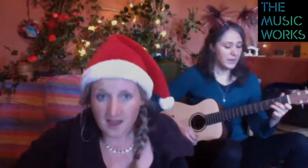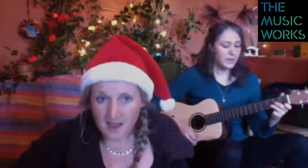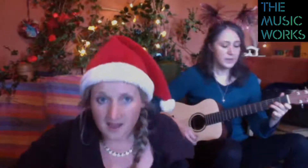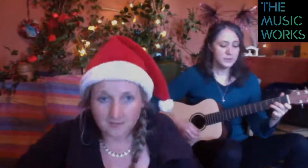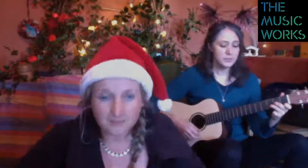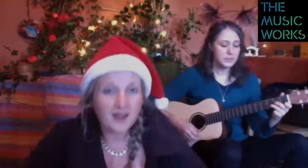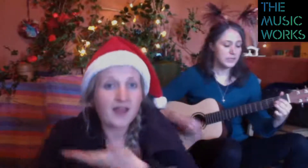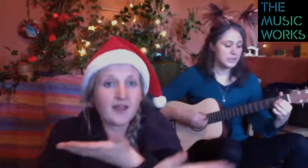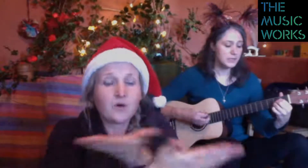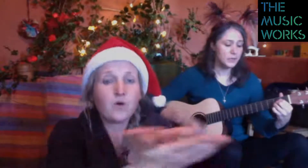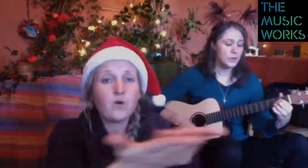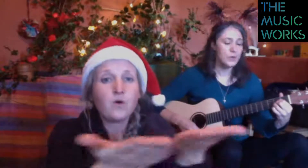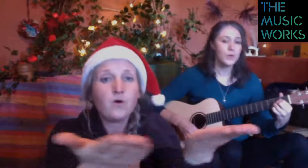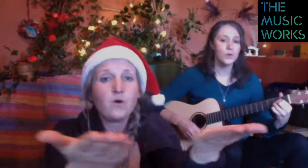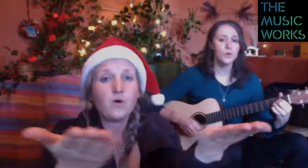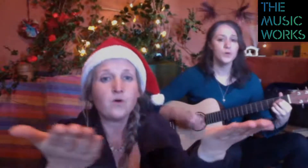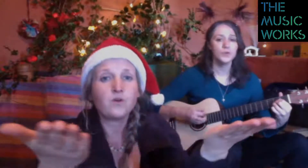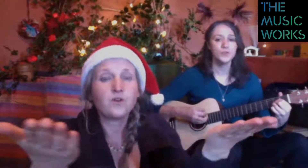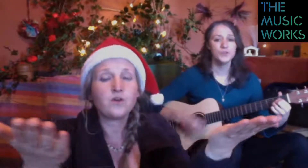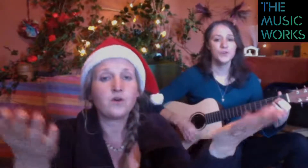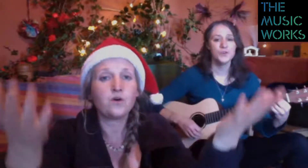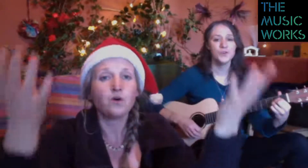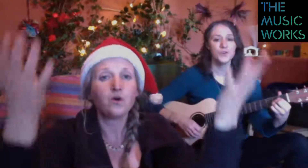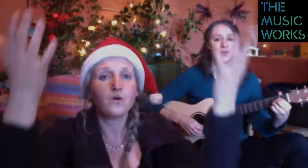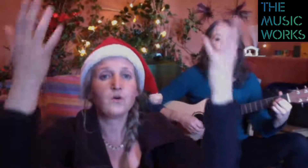and may all your